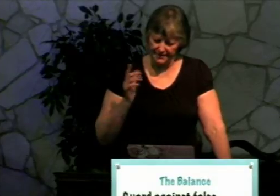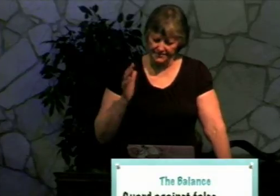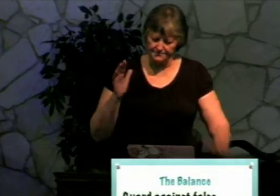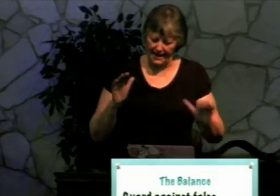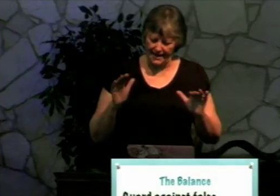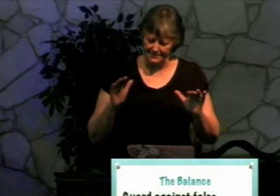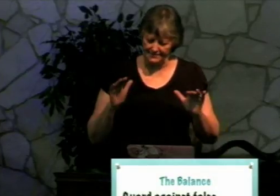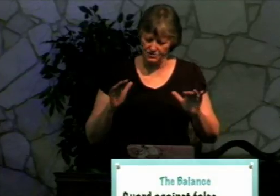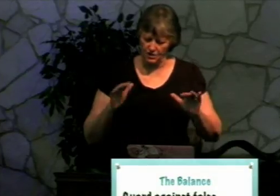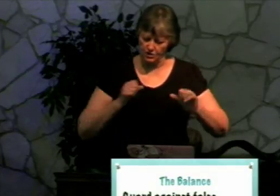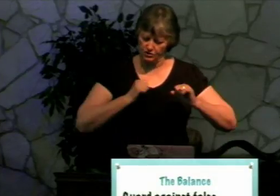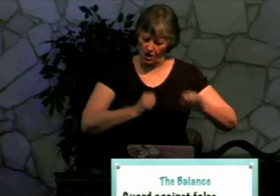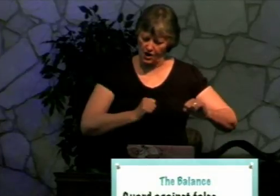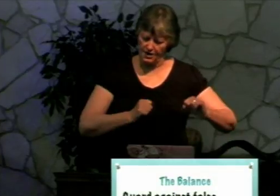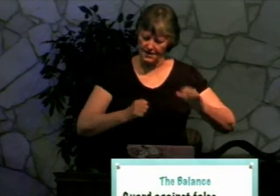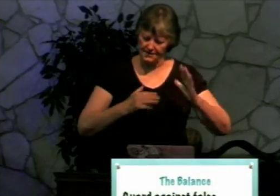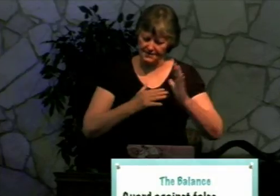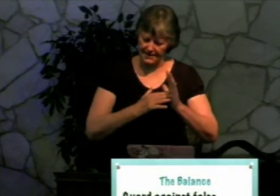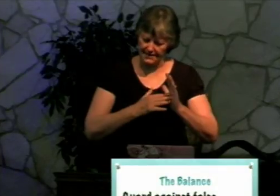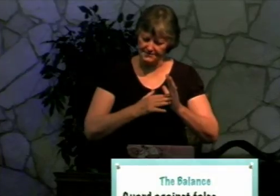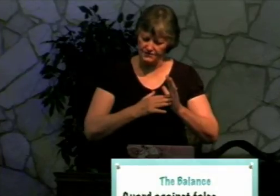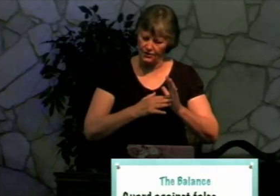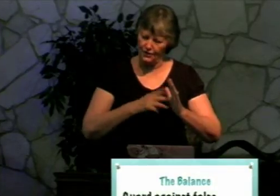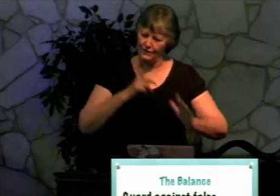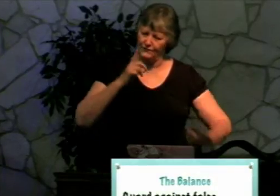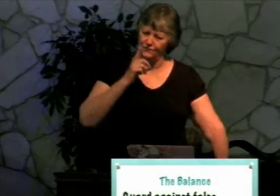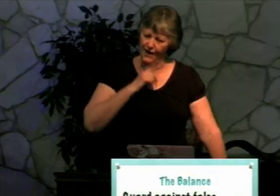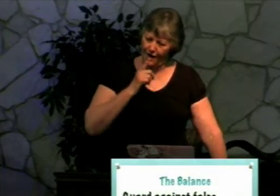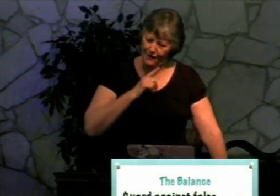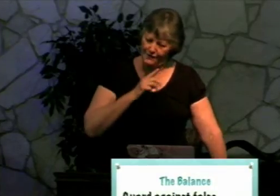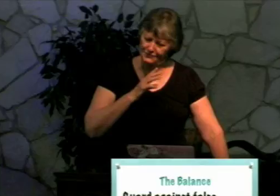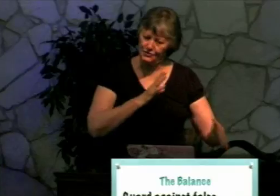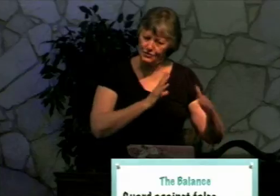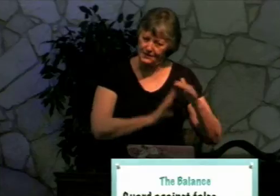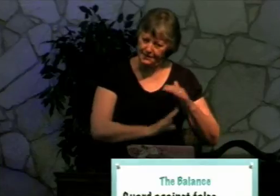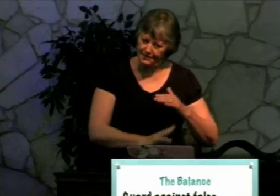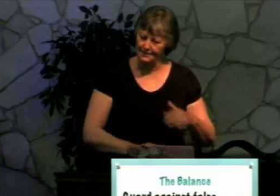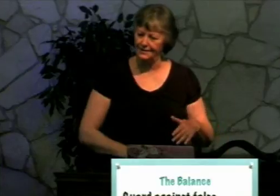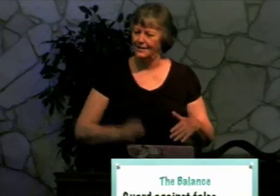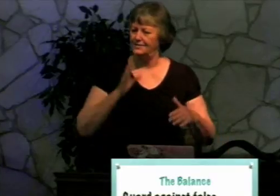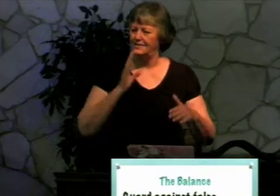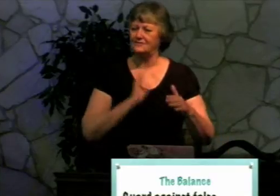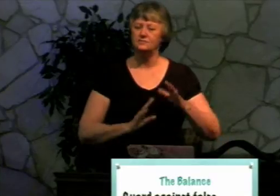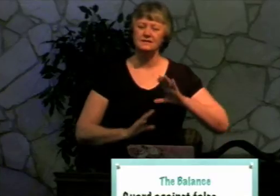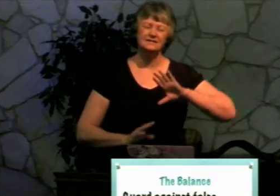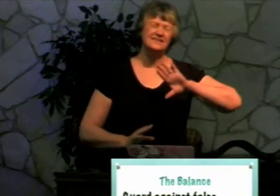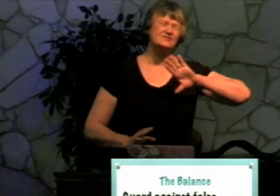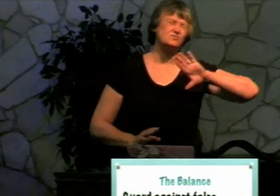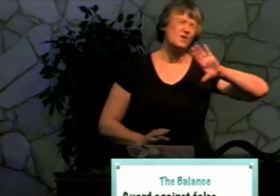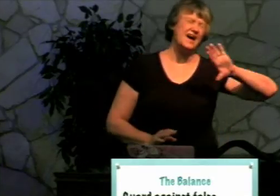The balance, guard against false humility. That's humility that's